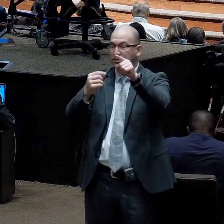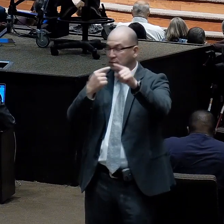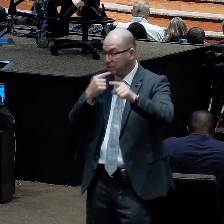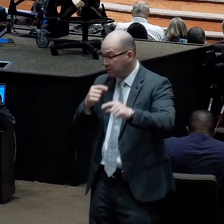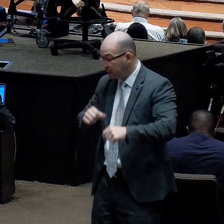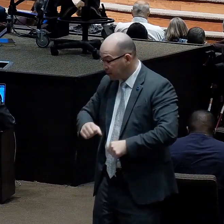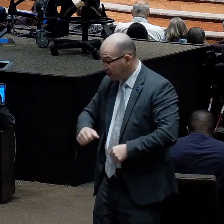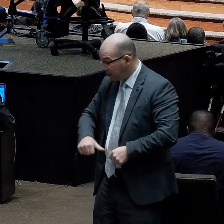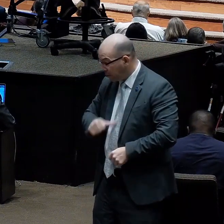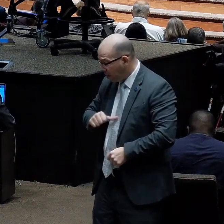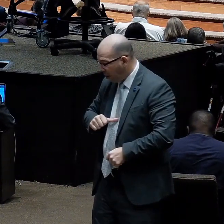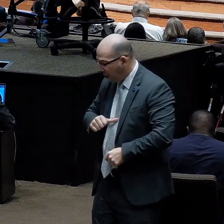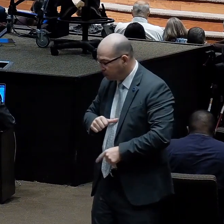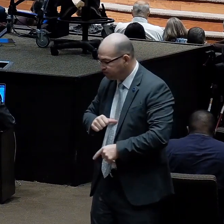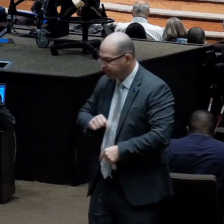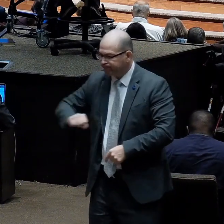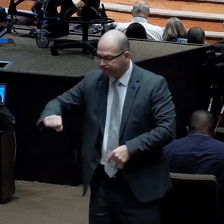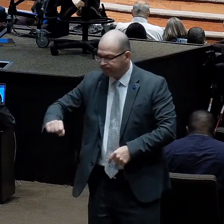grace unto the humble.